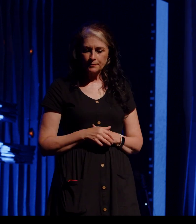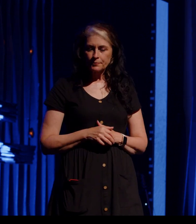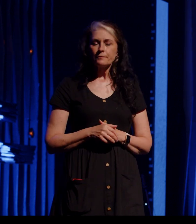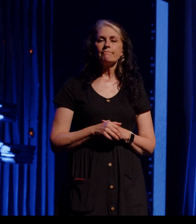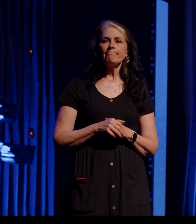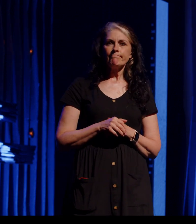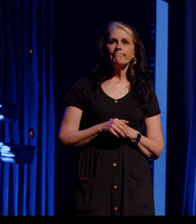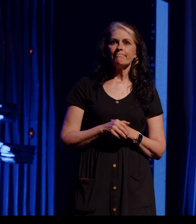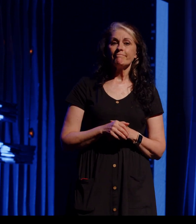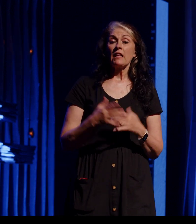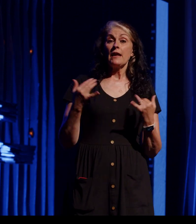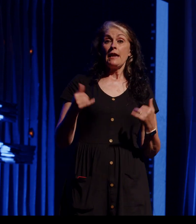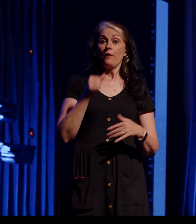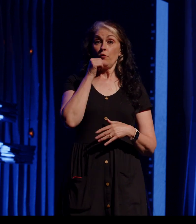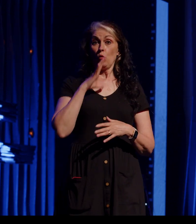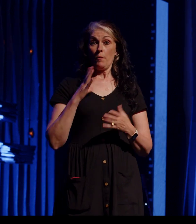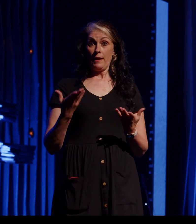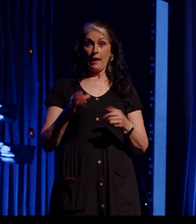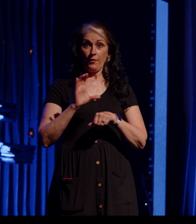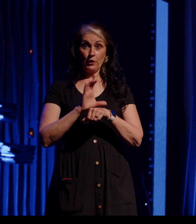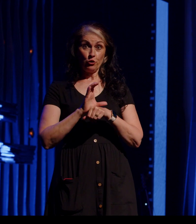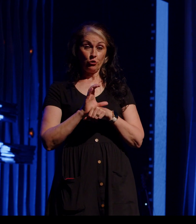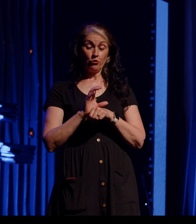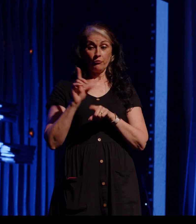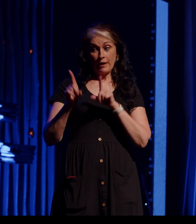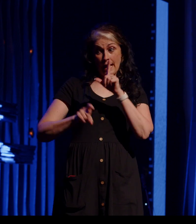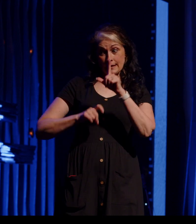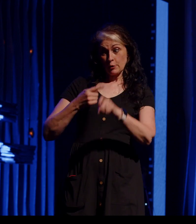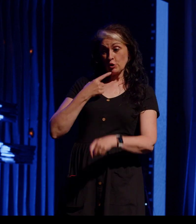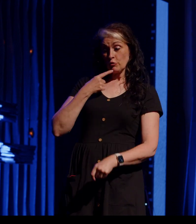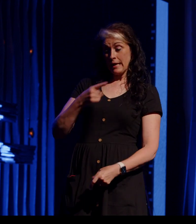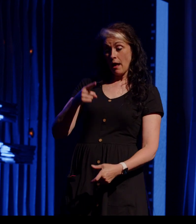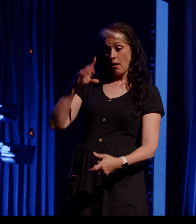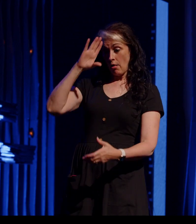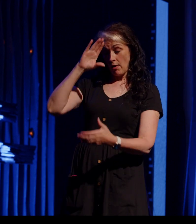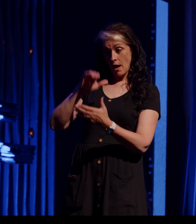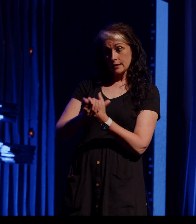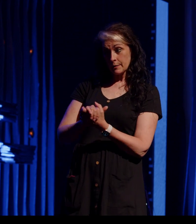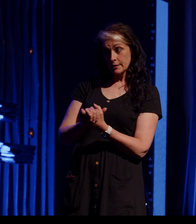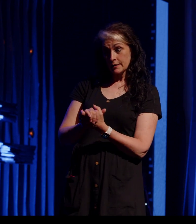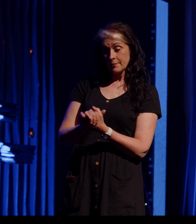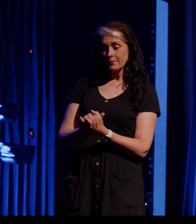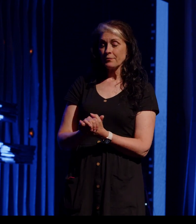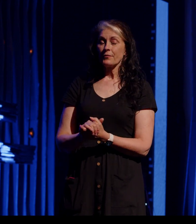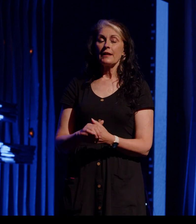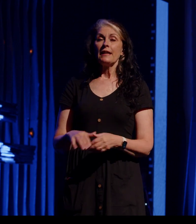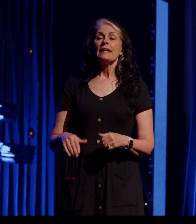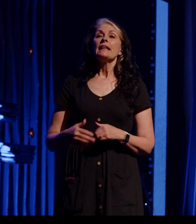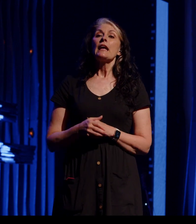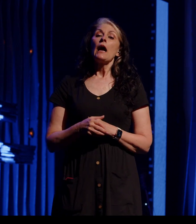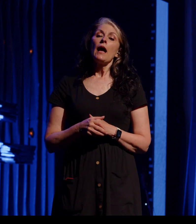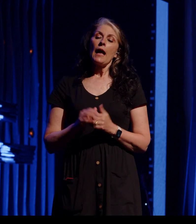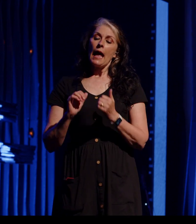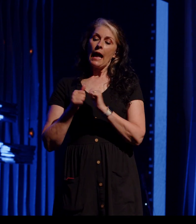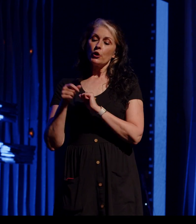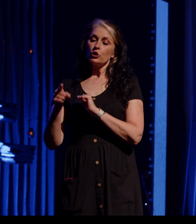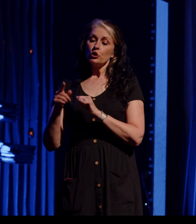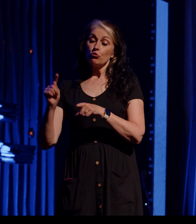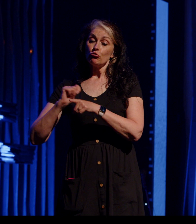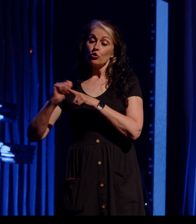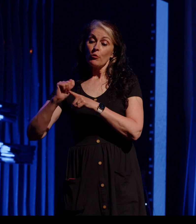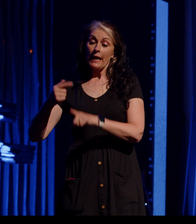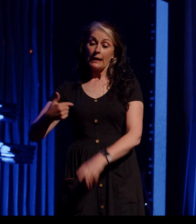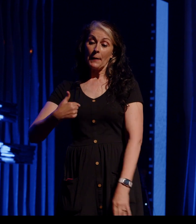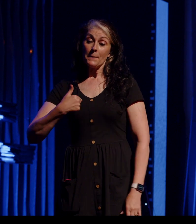I'm just doing this for the ladies of the Grove. Many of them asked me to ask you to tell their husband or tell them. No, this is off the cuff. You'll do it. How did you train